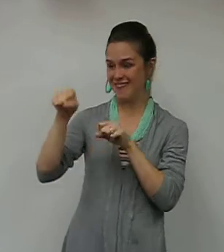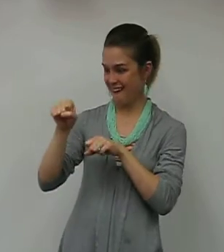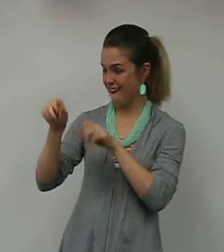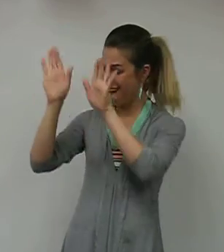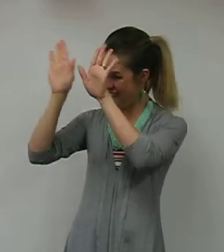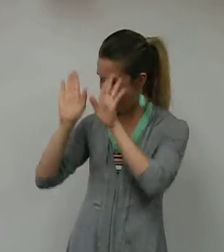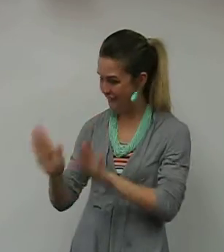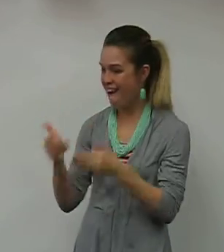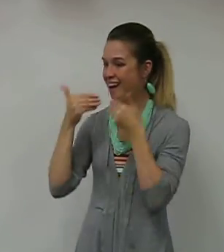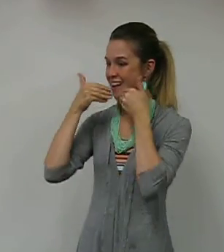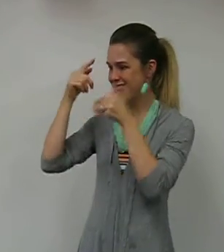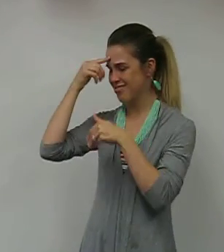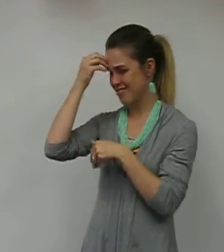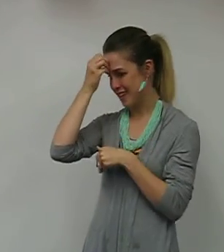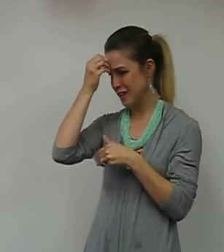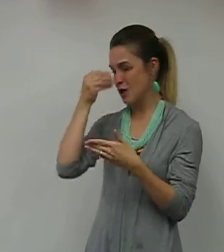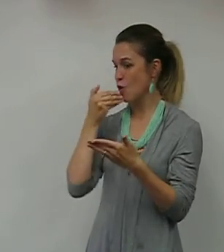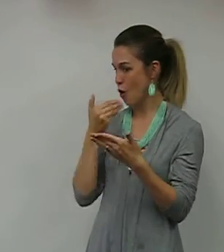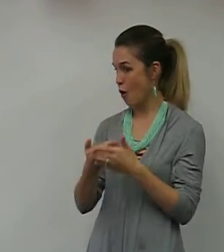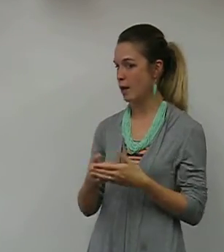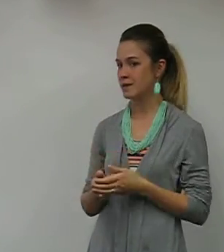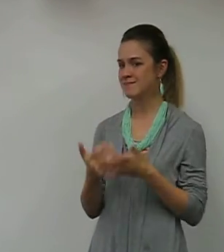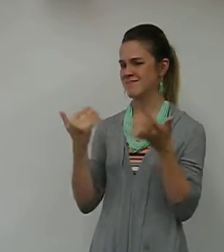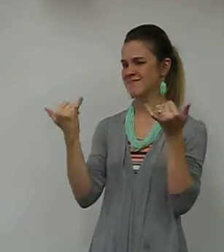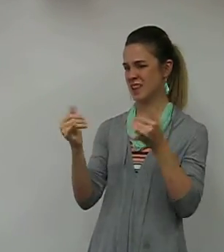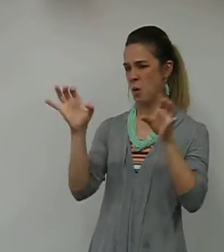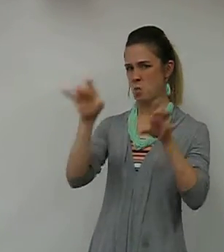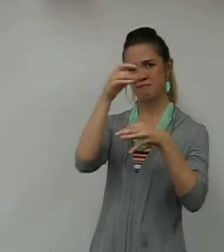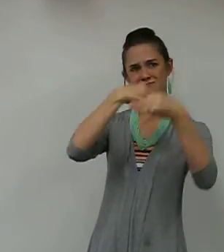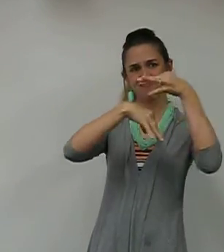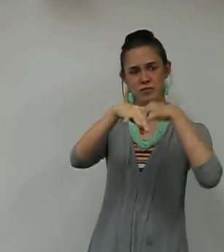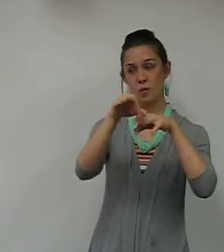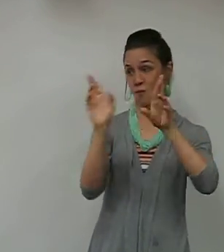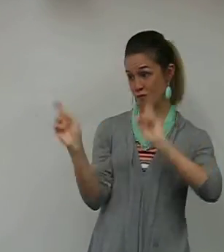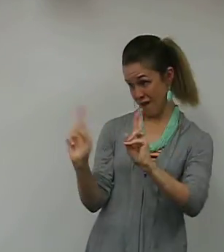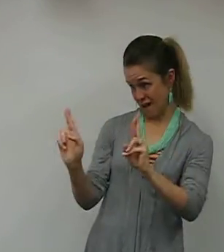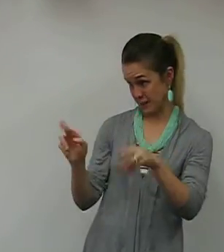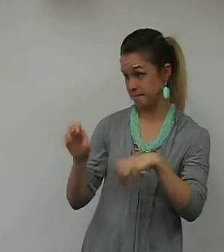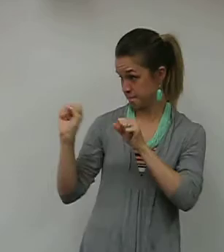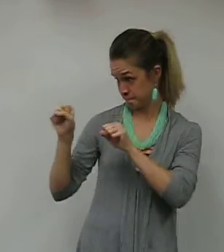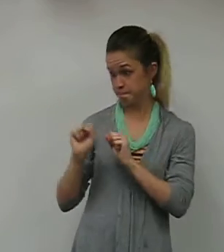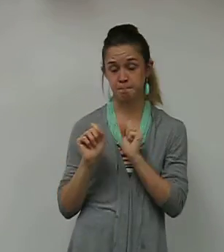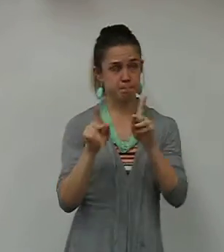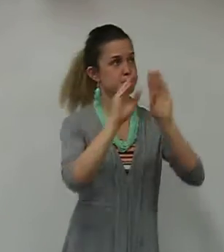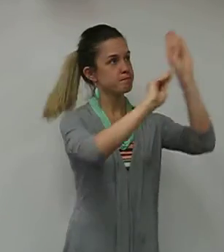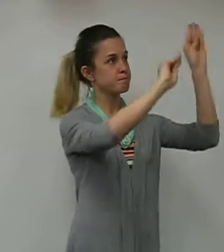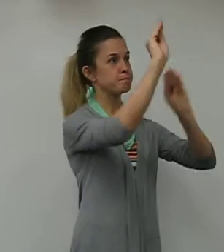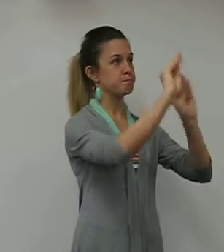good thinking. Now what if I do this one? You ready? All right. Aiden.